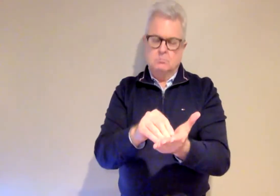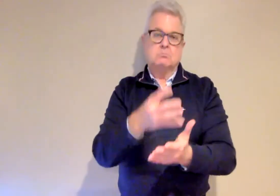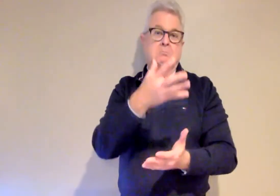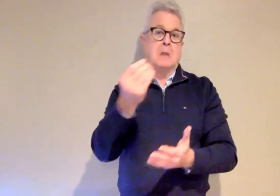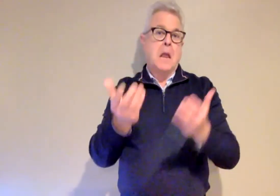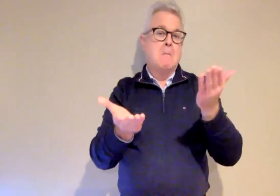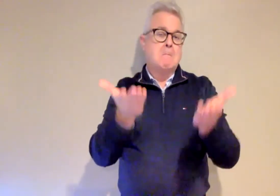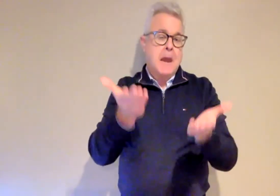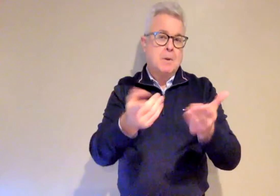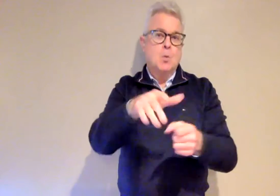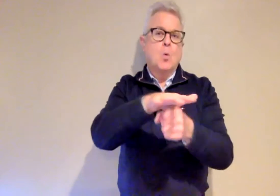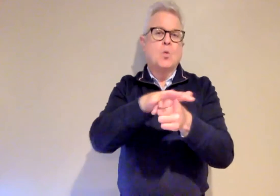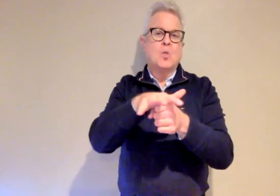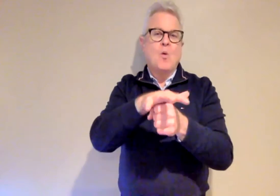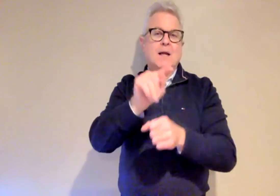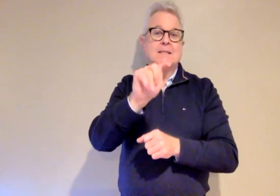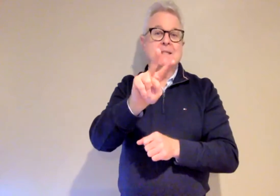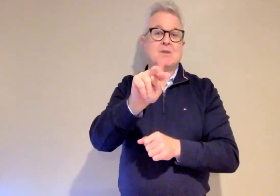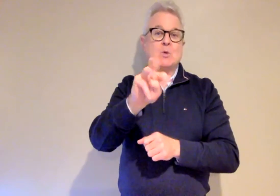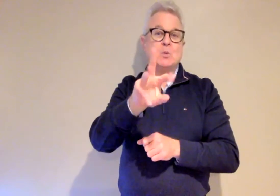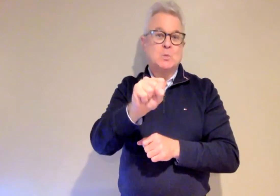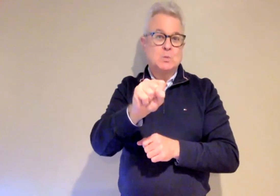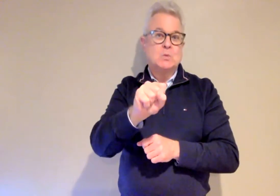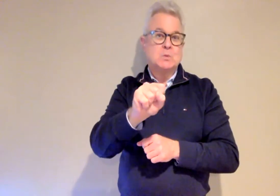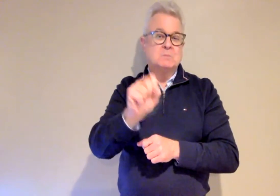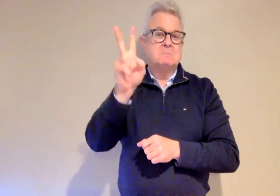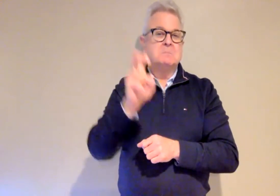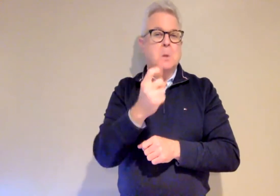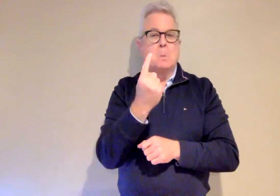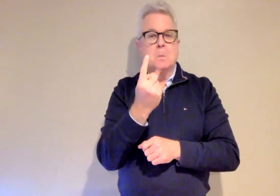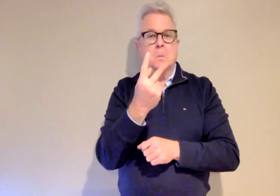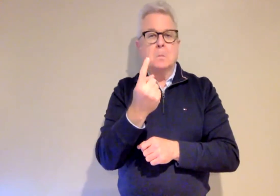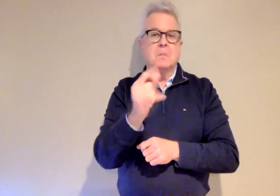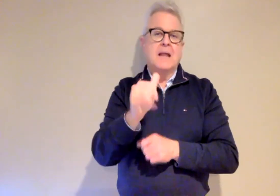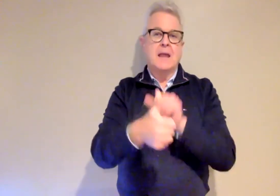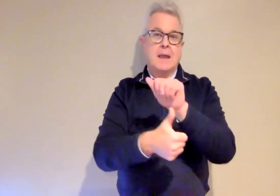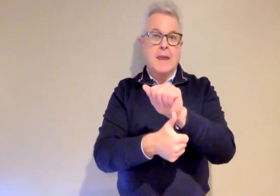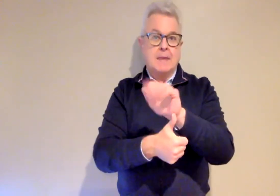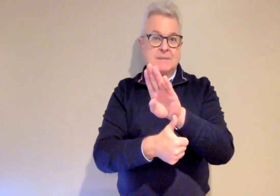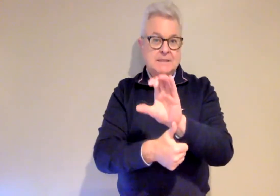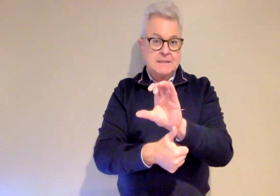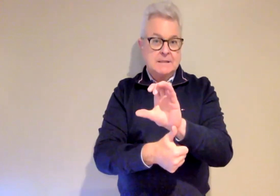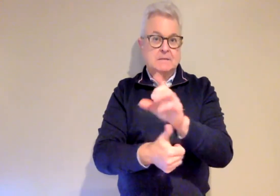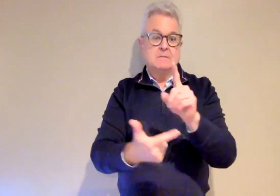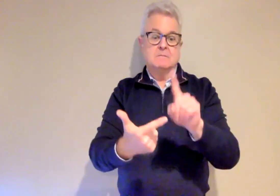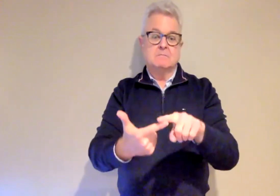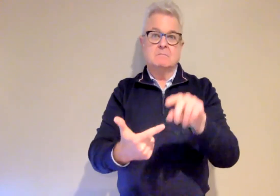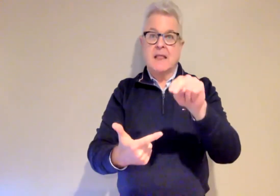Code Red and the American Red Cross. Also, your local TV network like